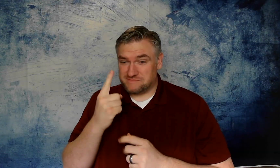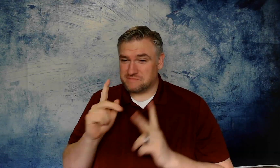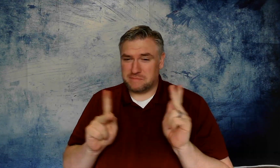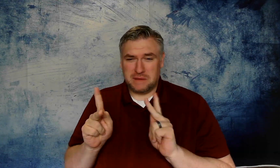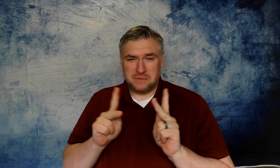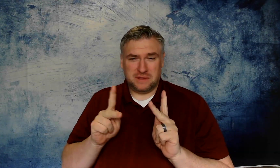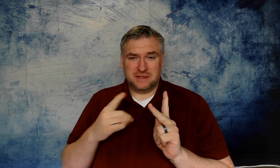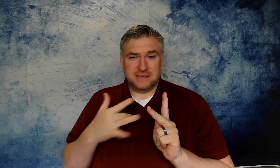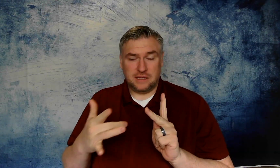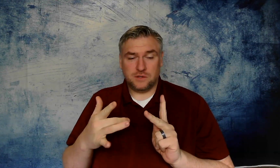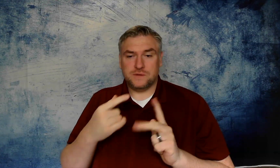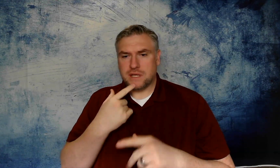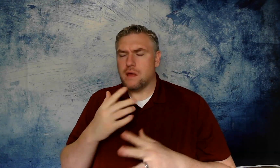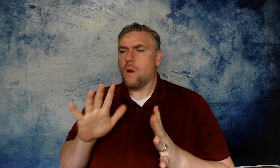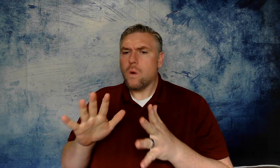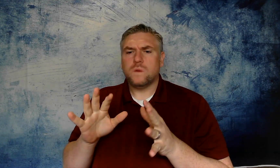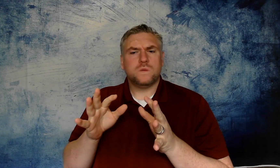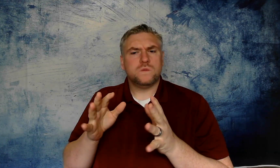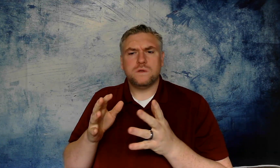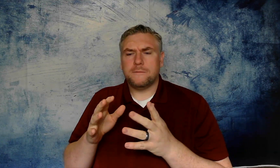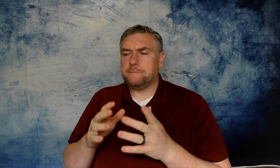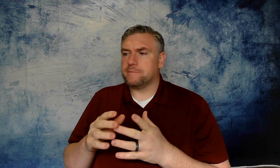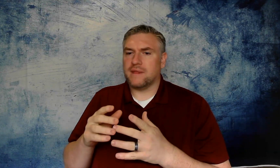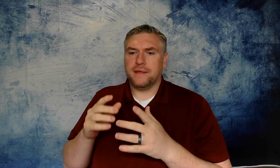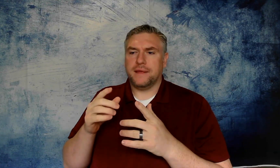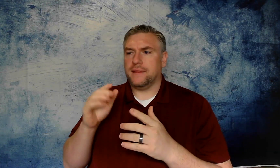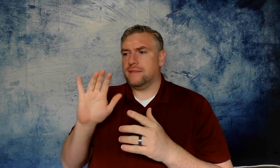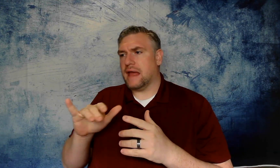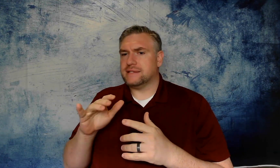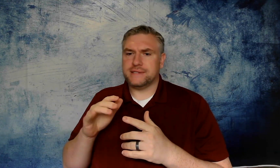really like those. People tend to say,